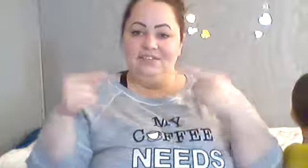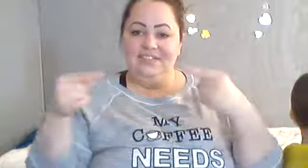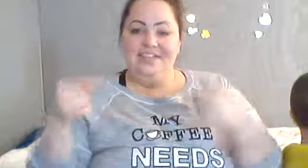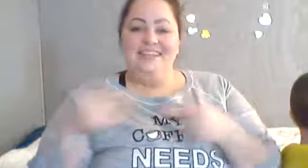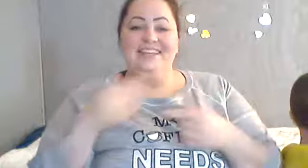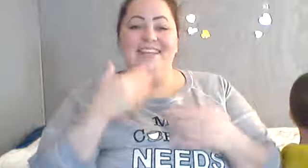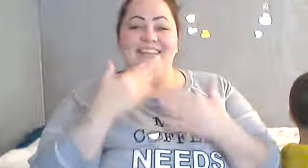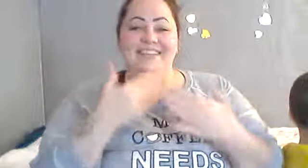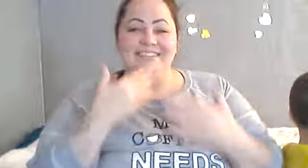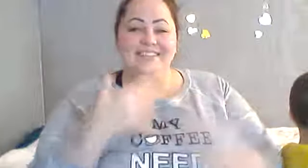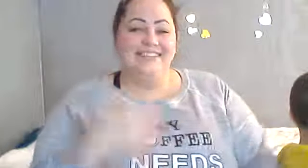Injury. Thank you.